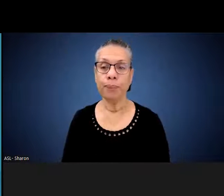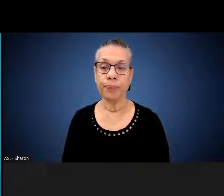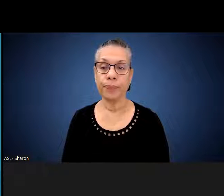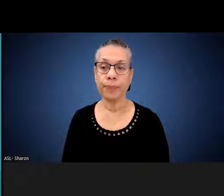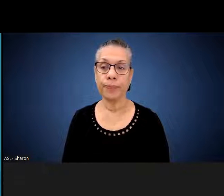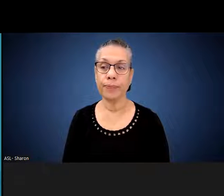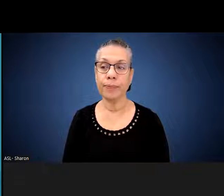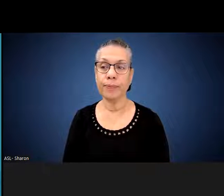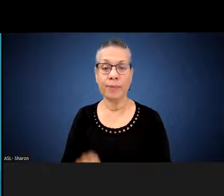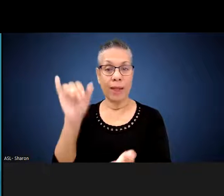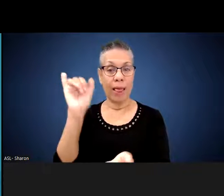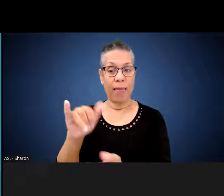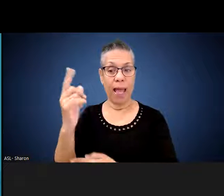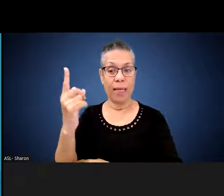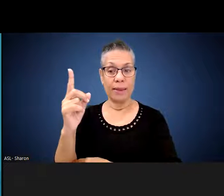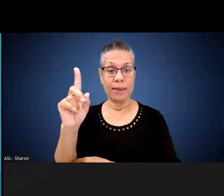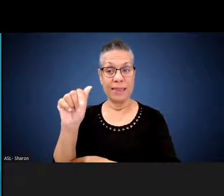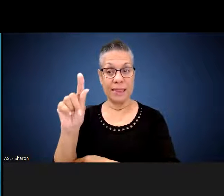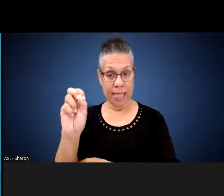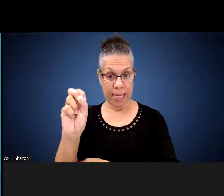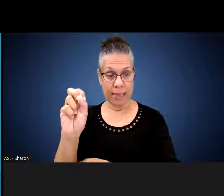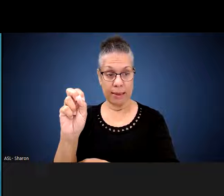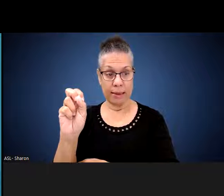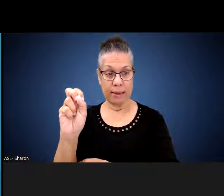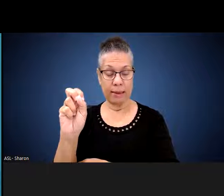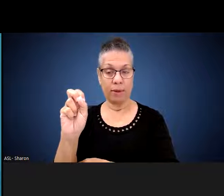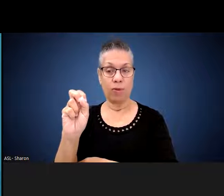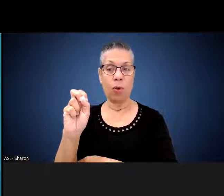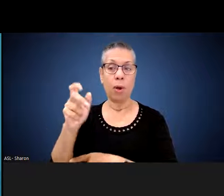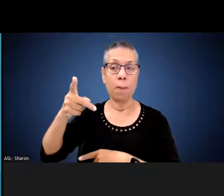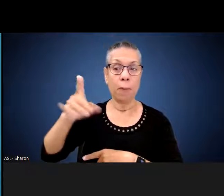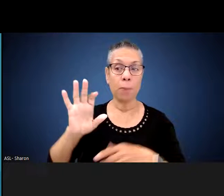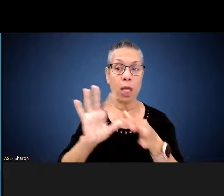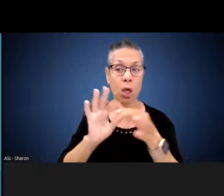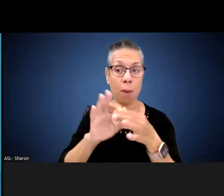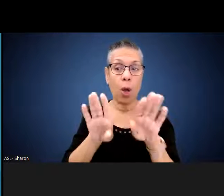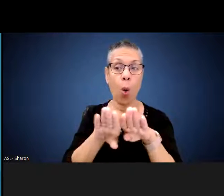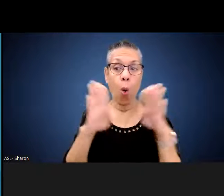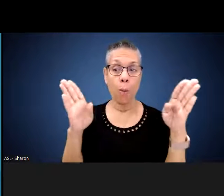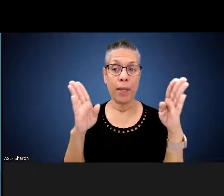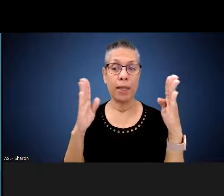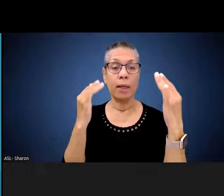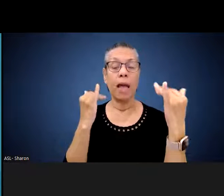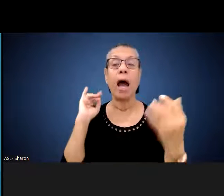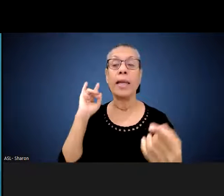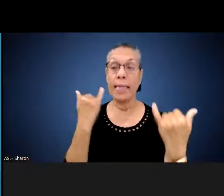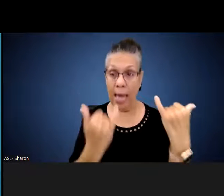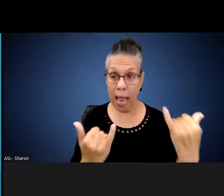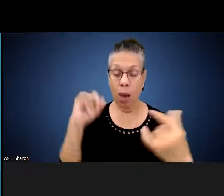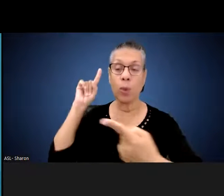Again, that date for the public comment period will be open until November